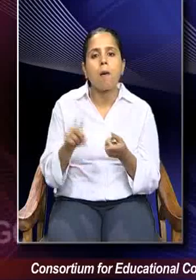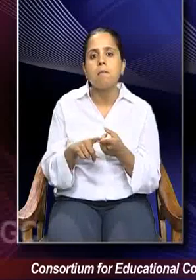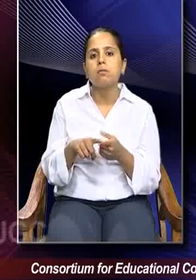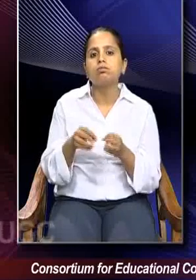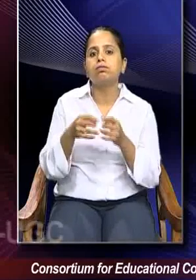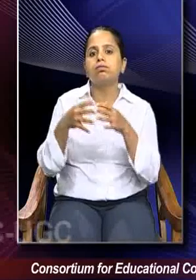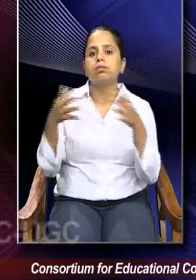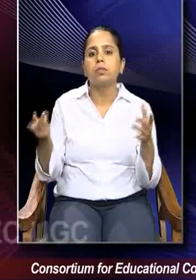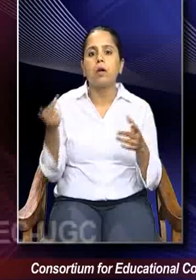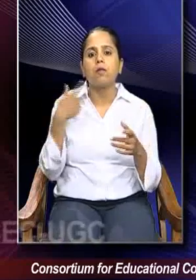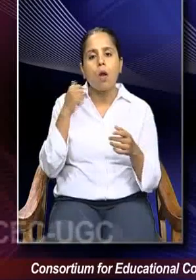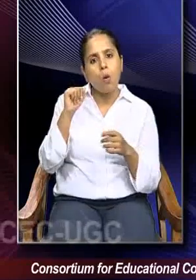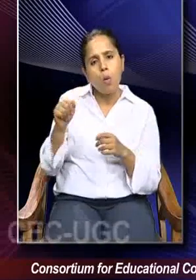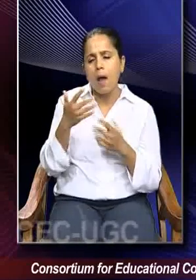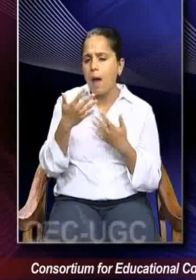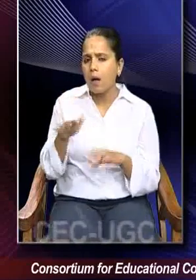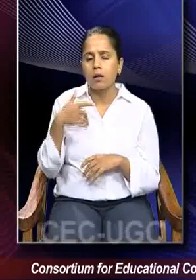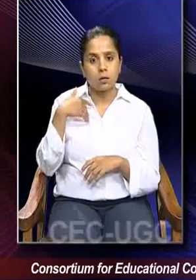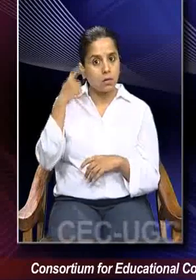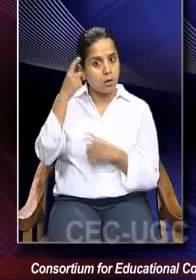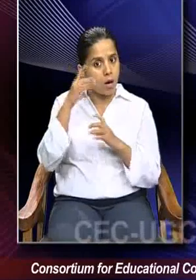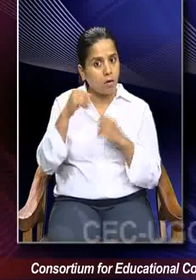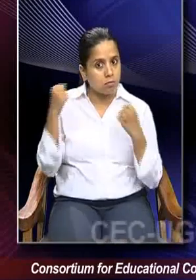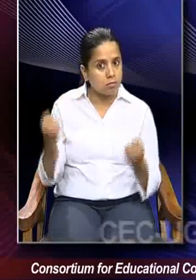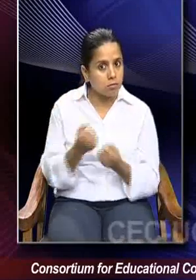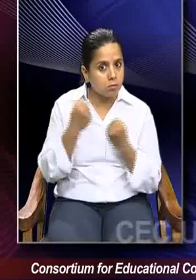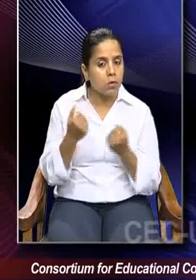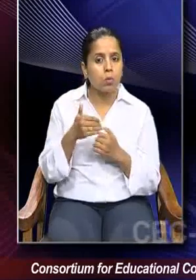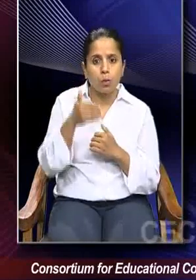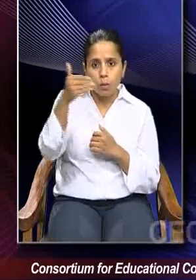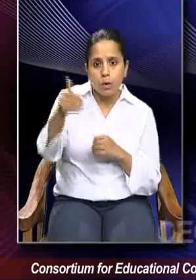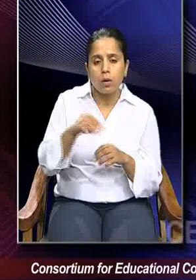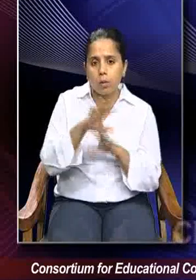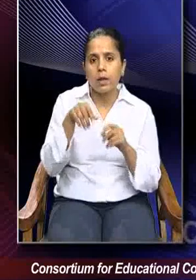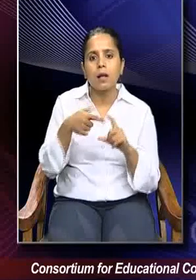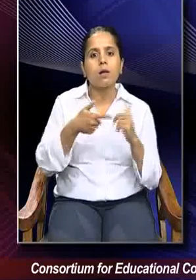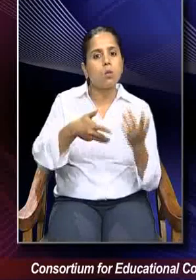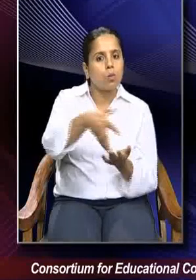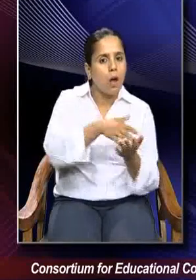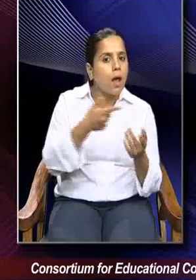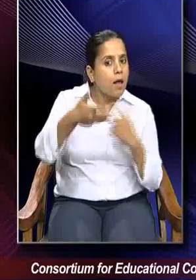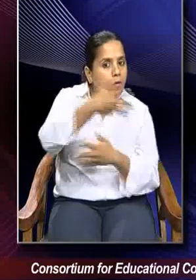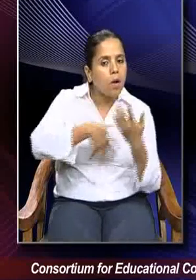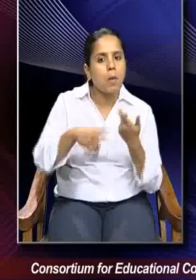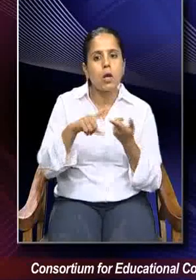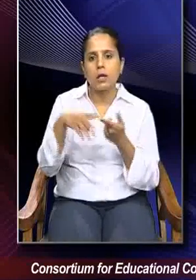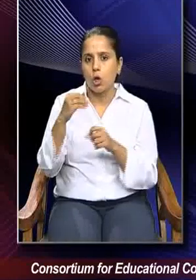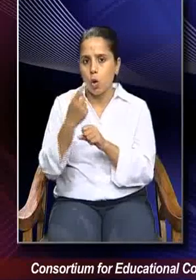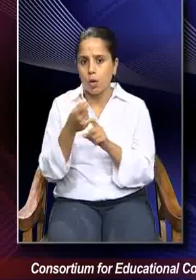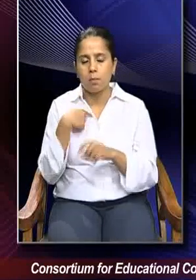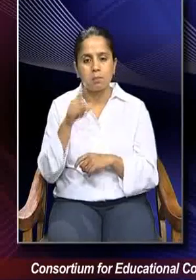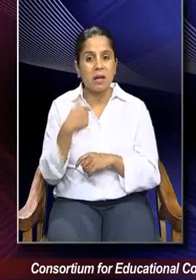is devoid of any conscious effort towards the environment and ecology. We need to learn from